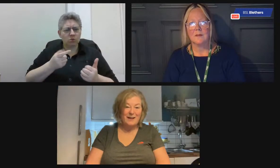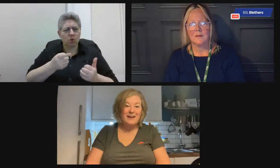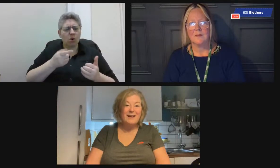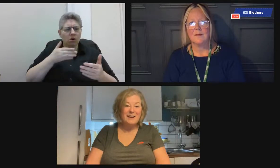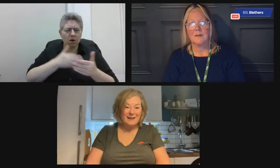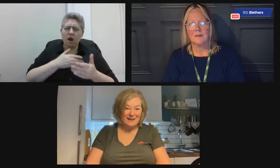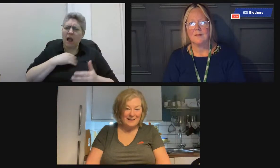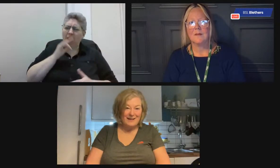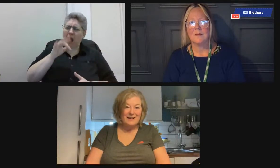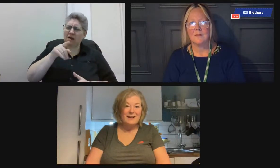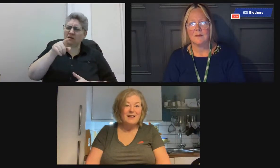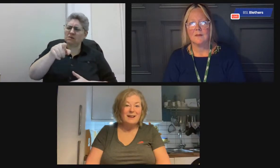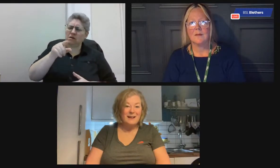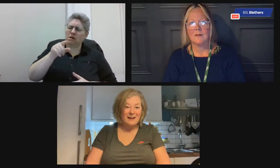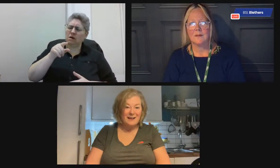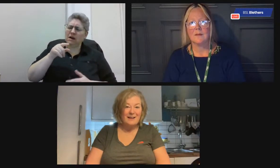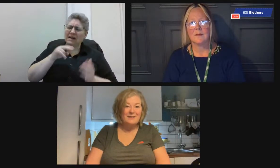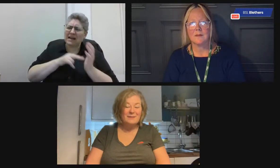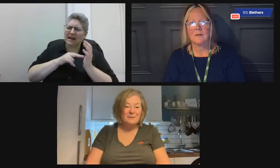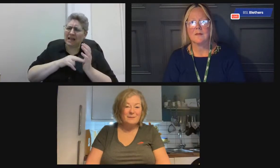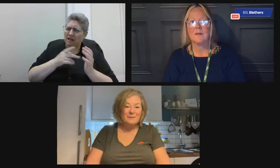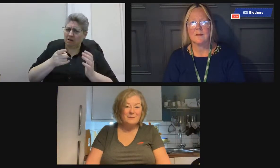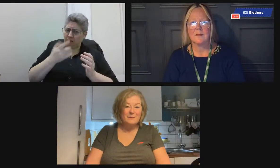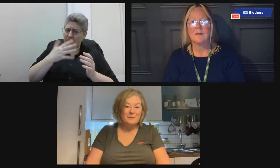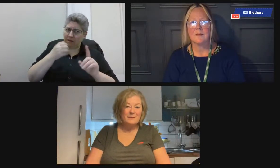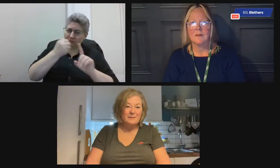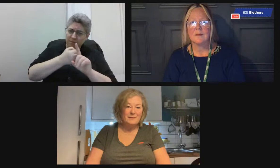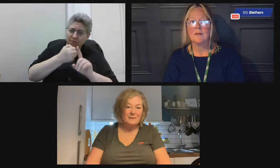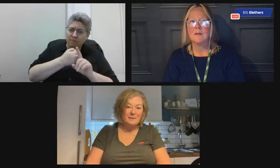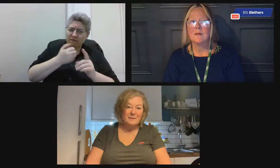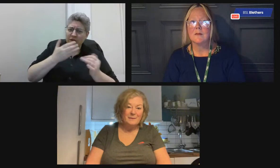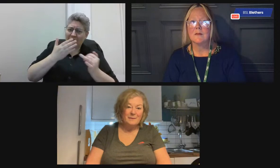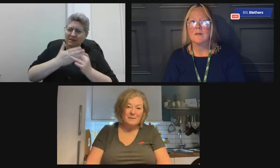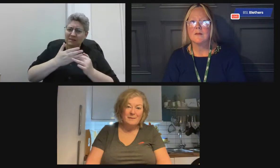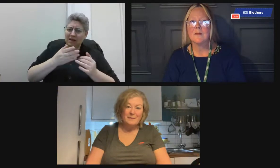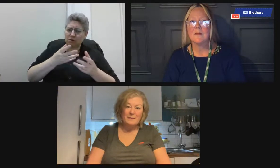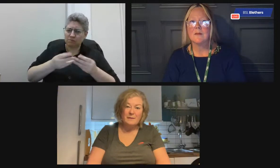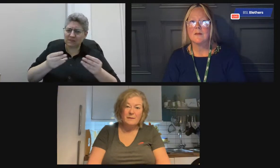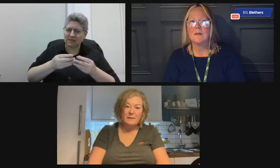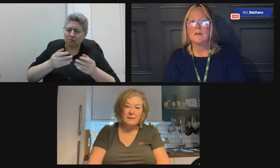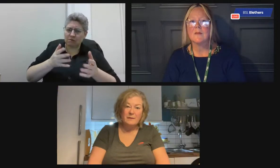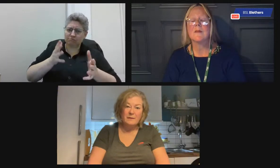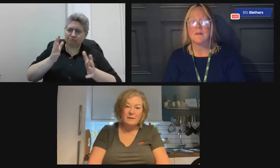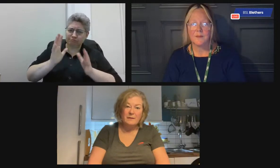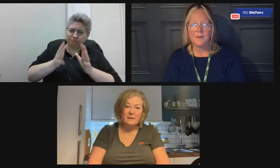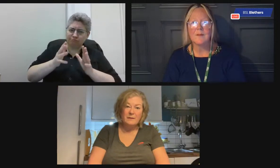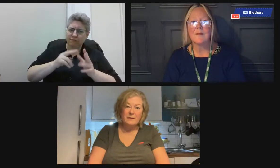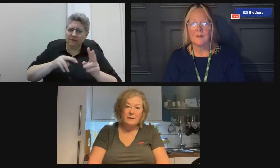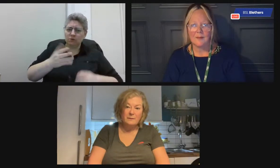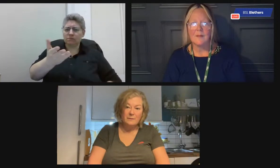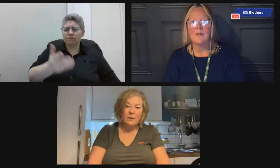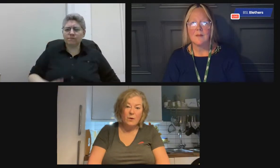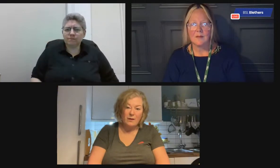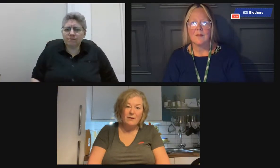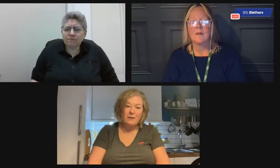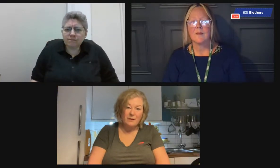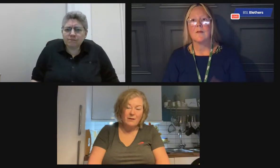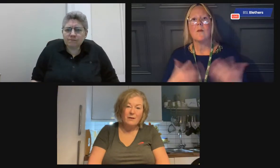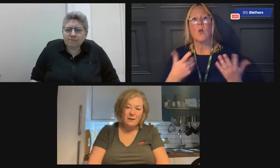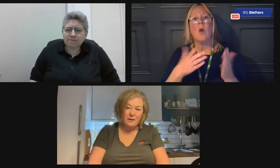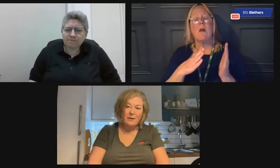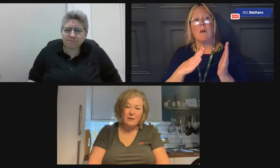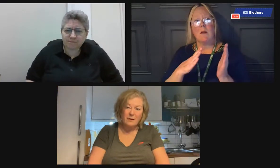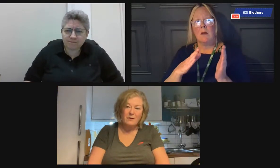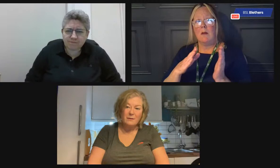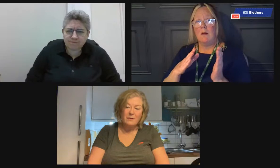So trying to find access to that information in sign language, I think, should be very important. Nikki, is this something that you advocate for, to have